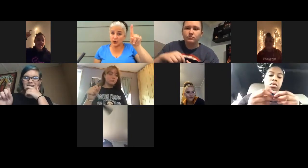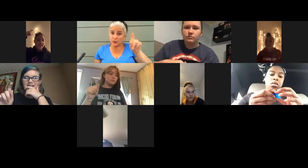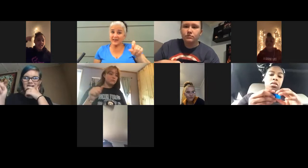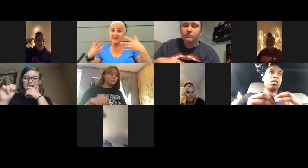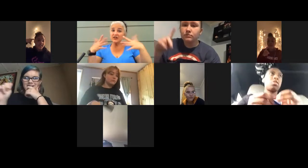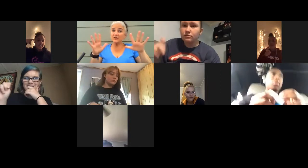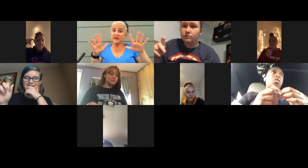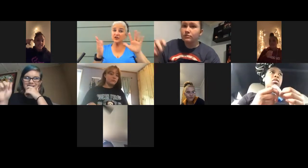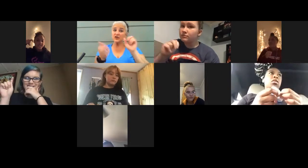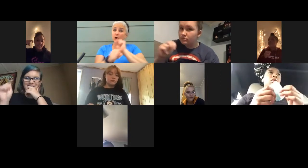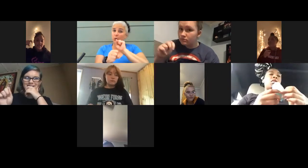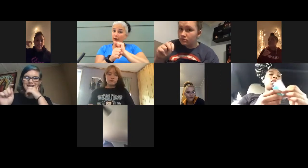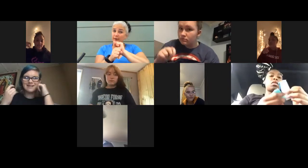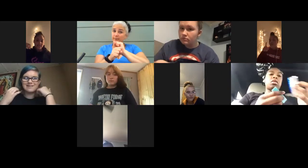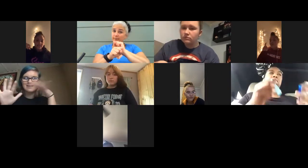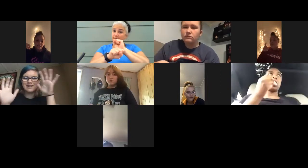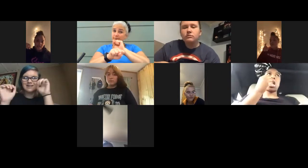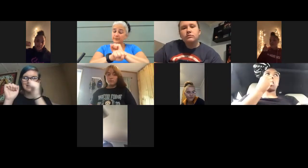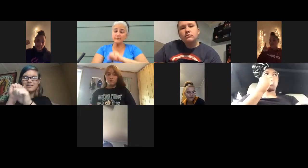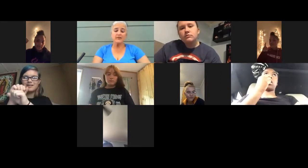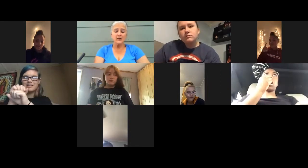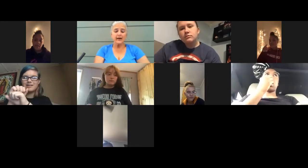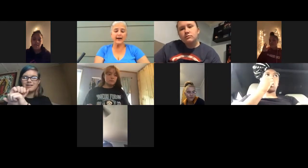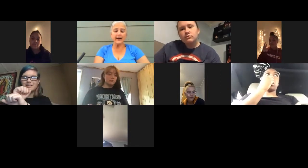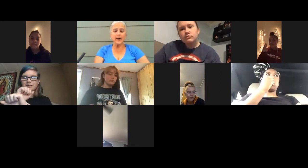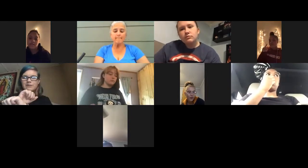toilet. You need to finish your homework.